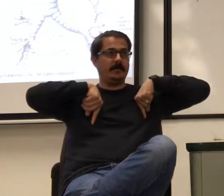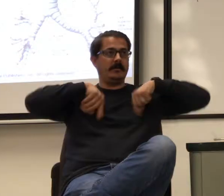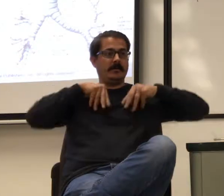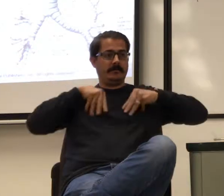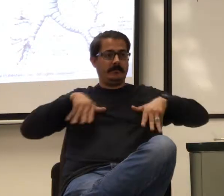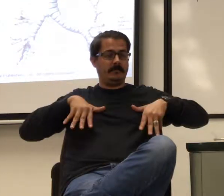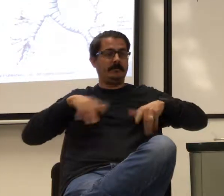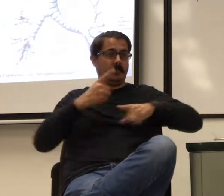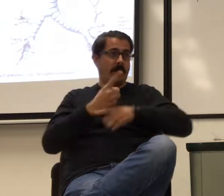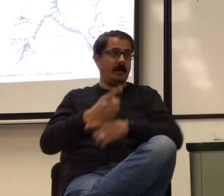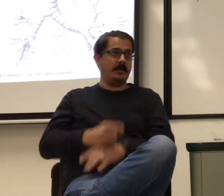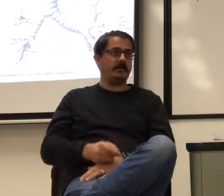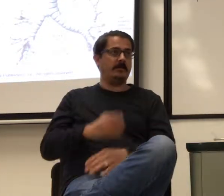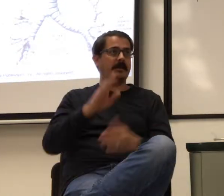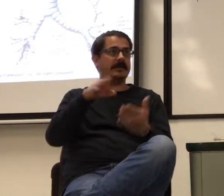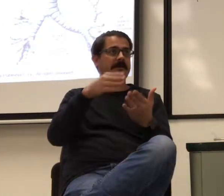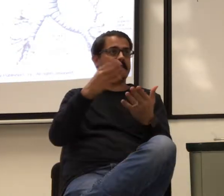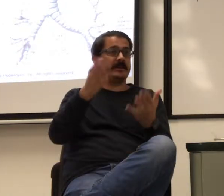see.